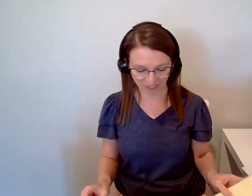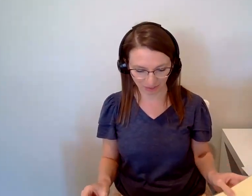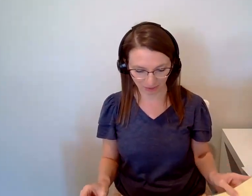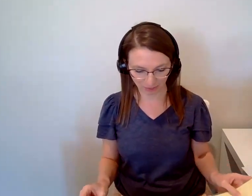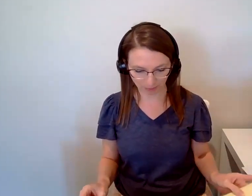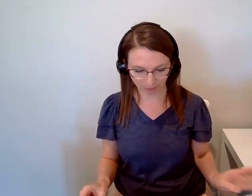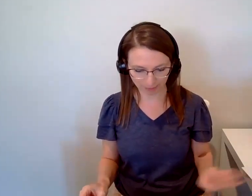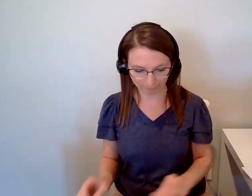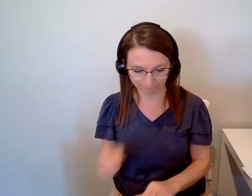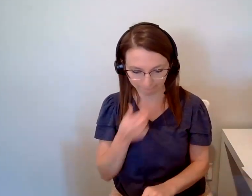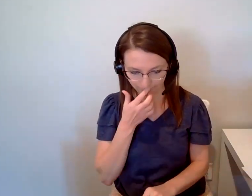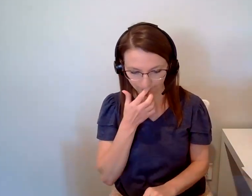Okay.